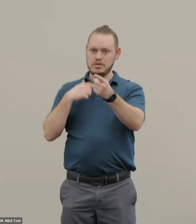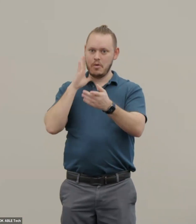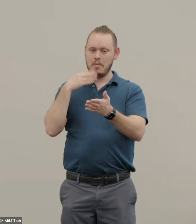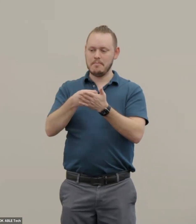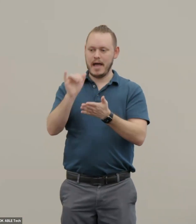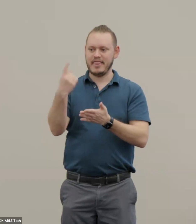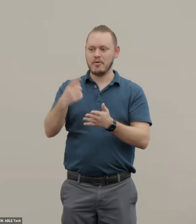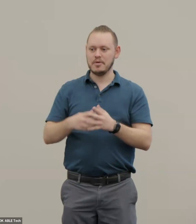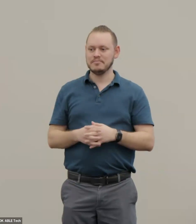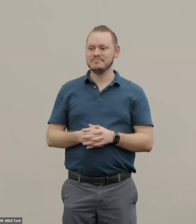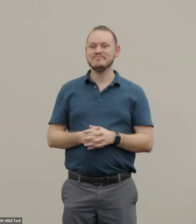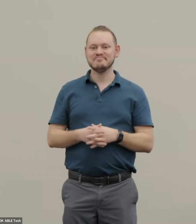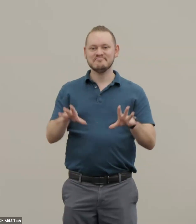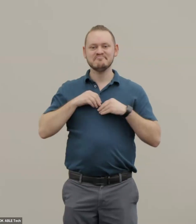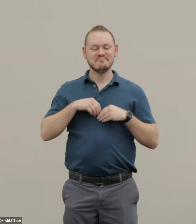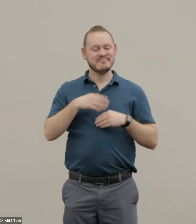Thank you, Lucy.